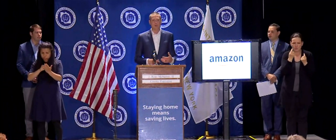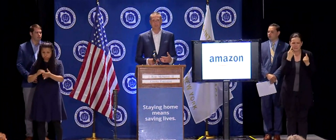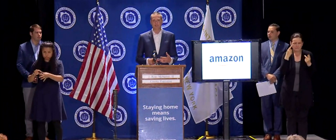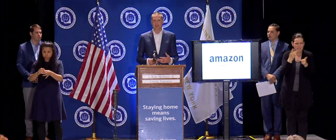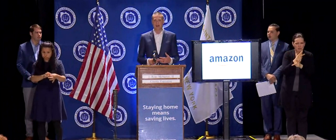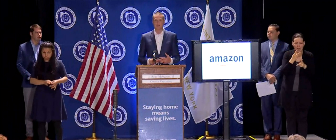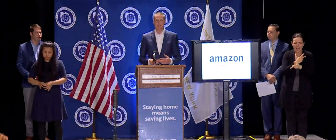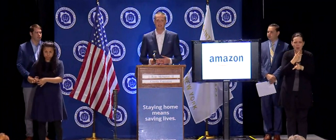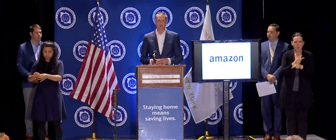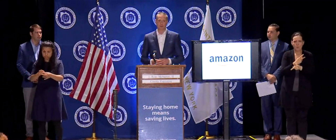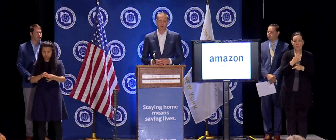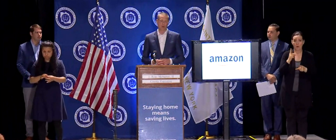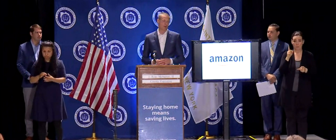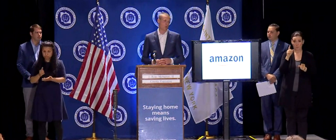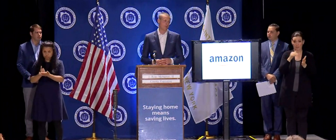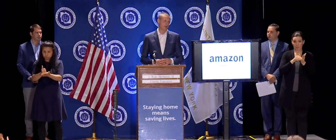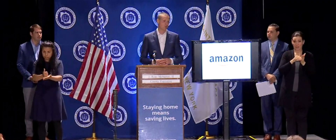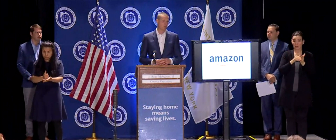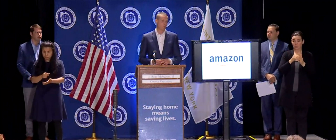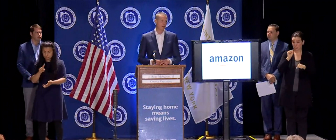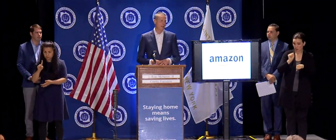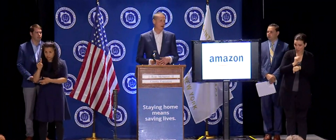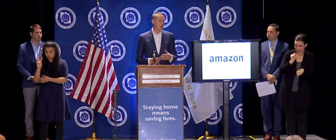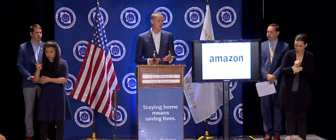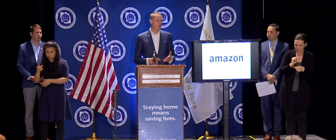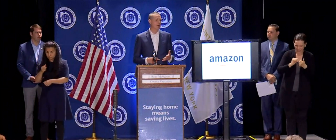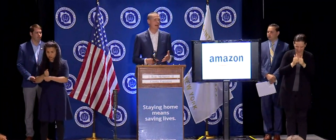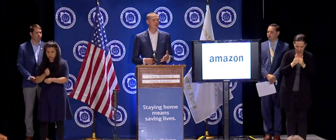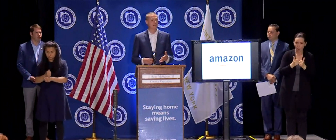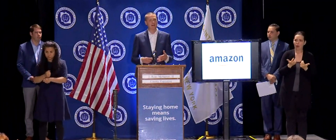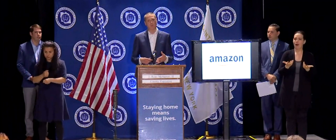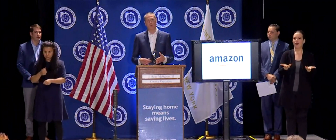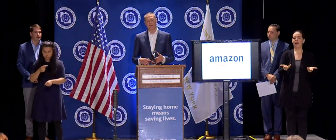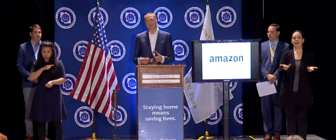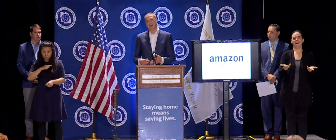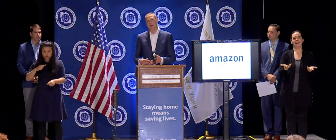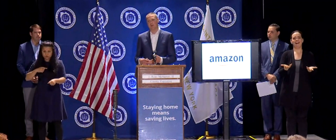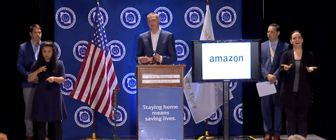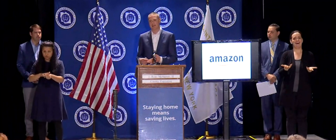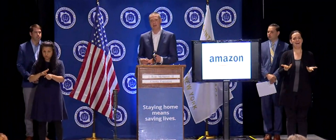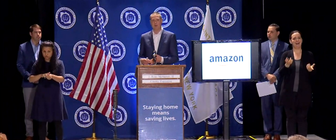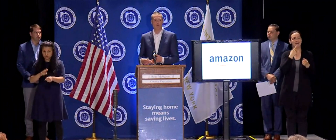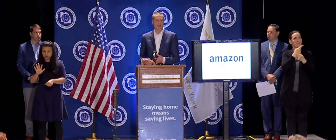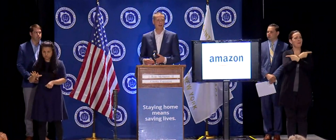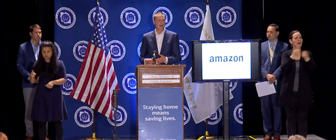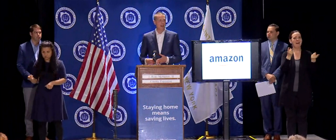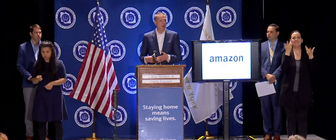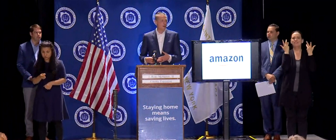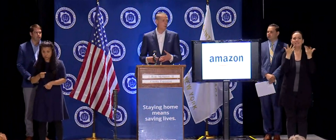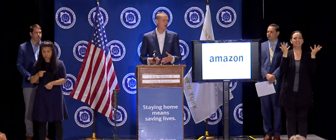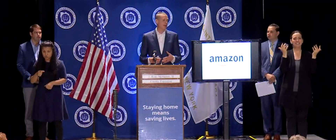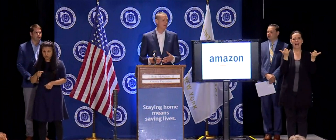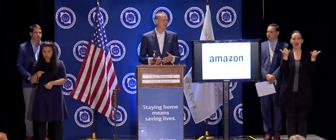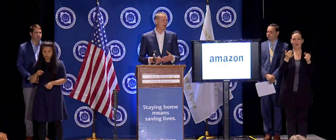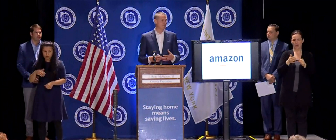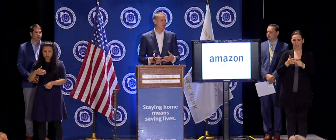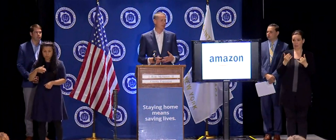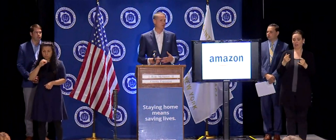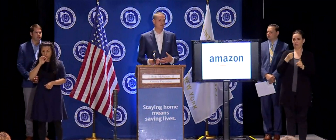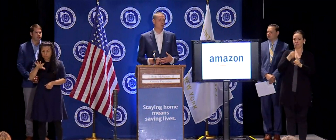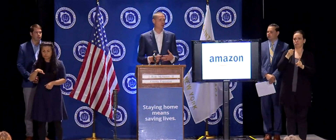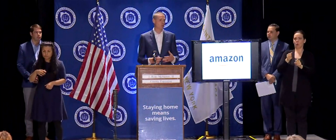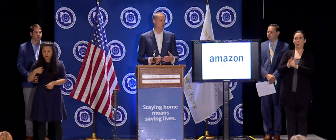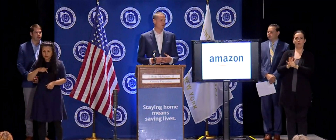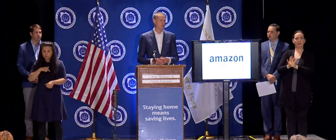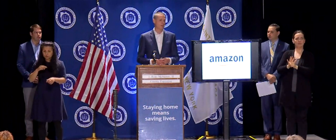than 1,000 jobs to Central New York in one fell swoop, and to be able to announce it at a point in time like today when our community is in desperate